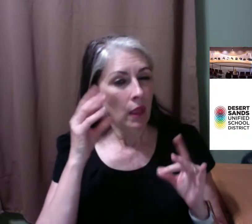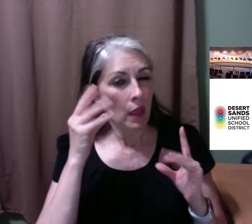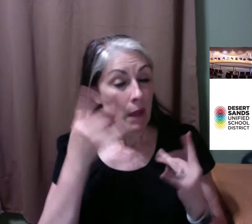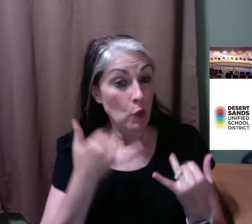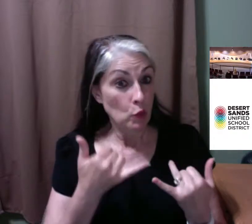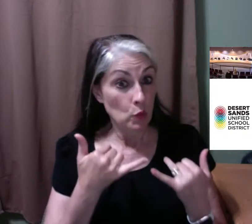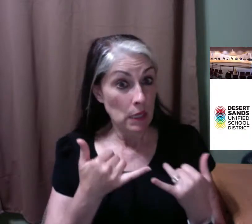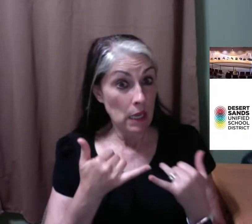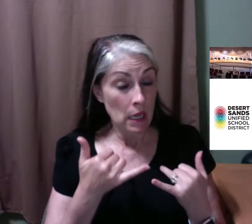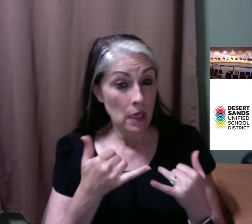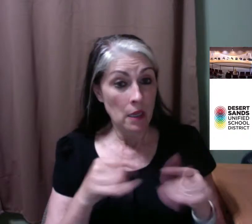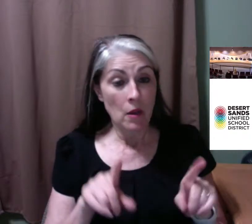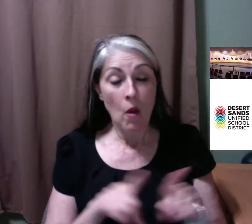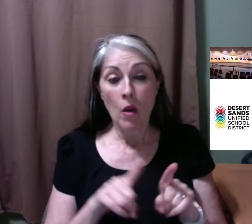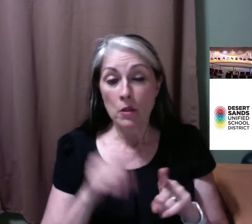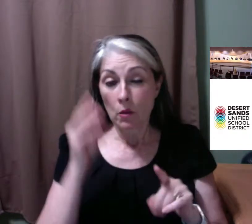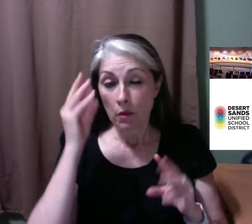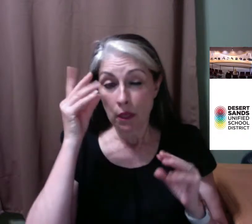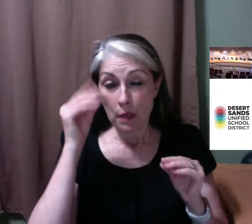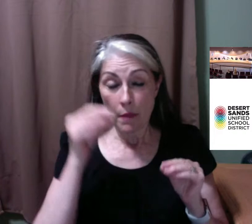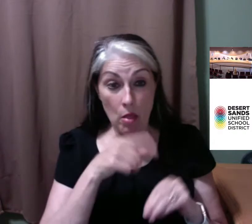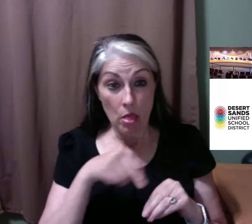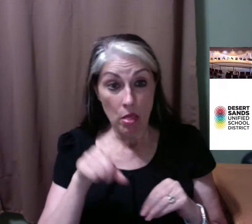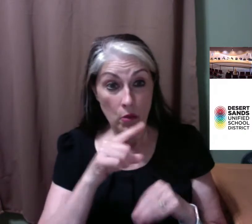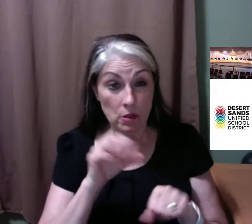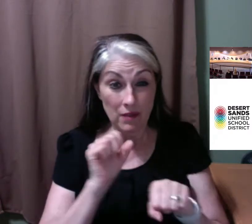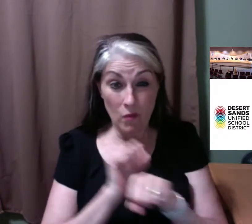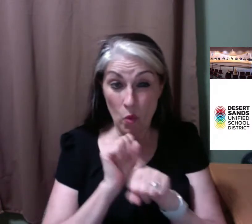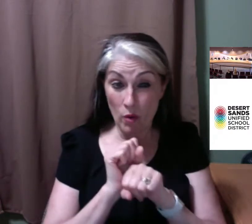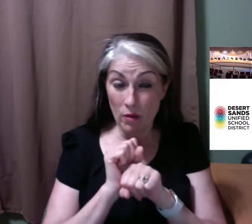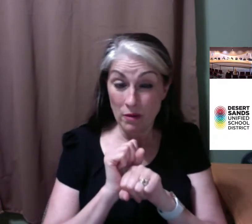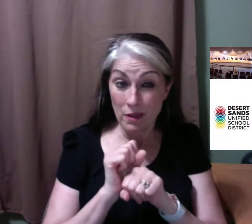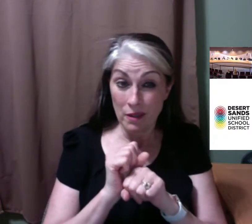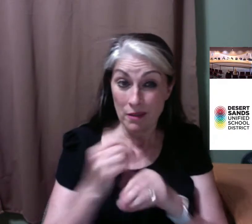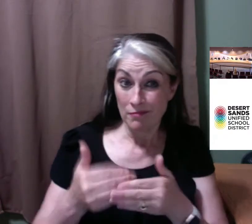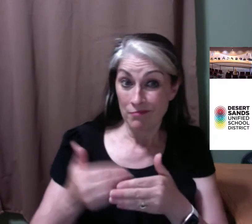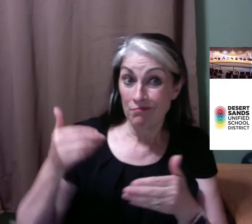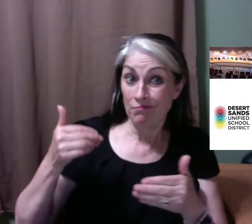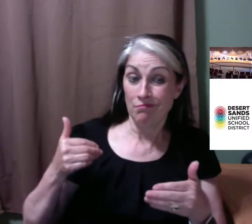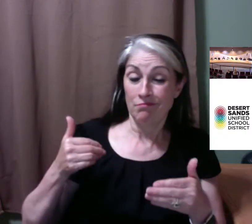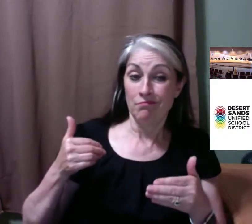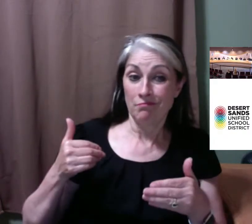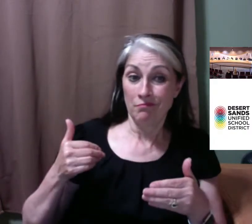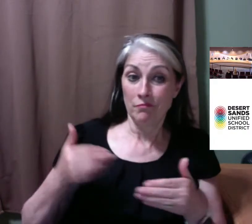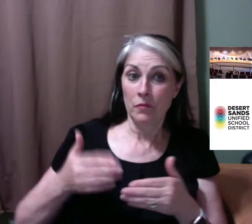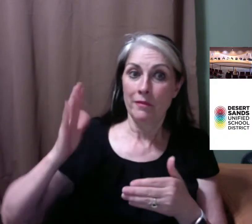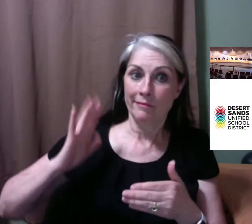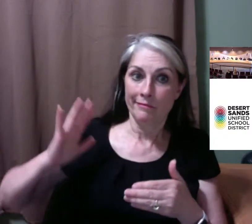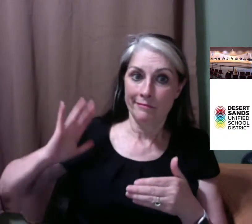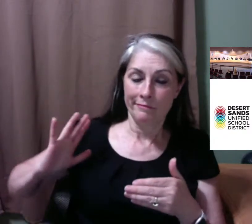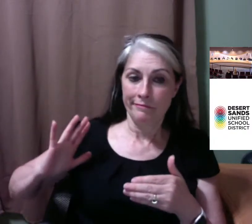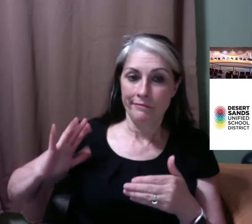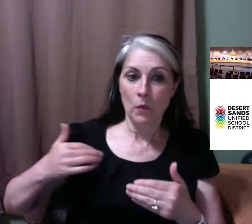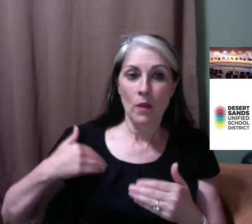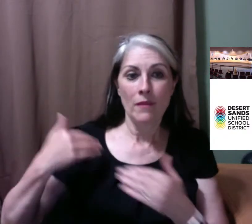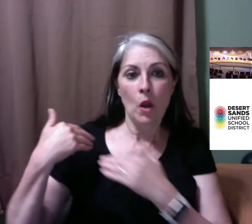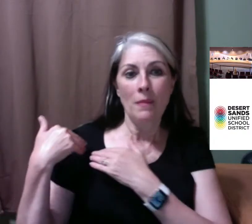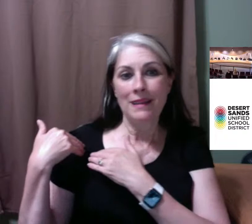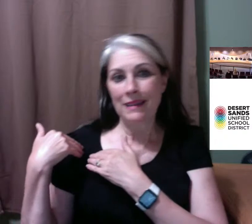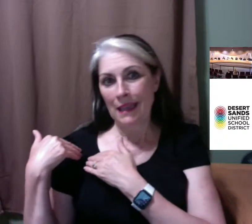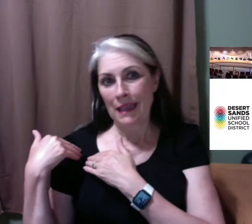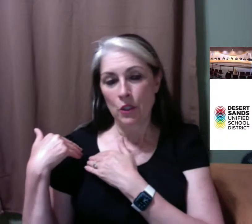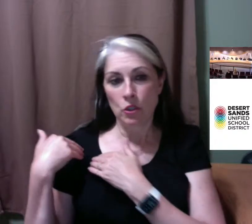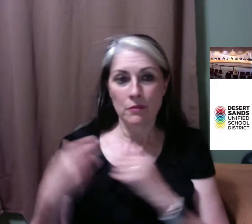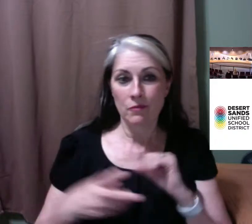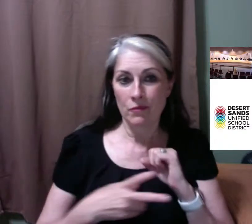today, but that we think about those that have worked here yesterday and before, because we have an obligation to those